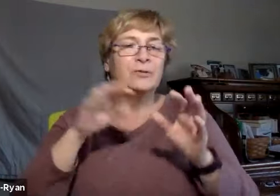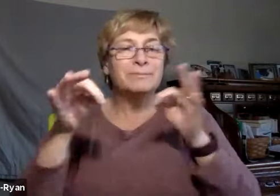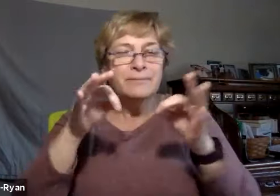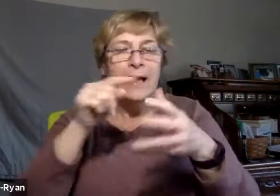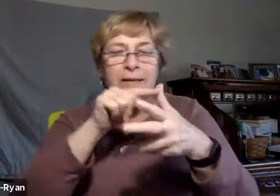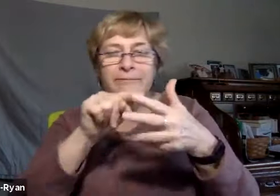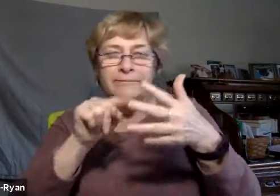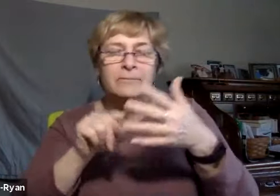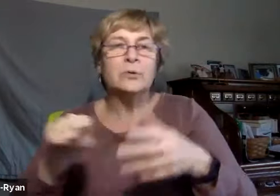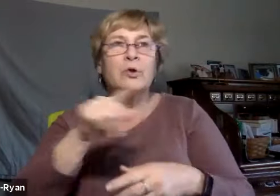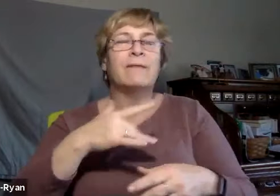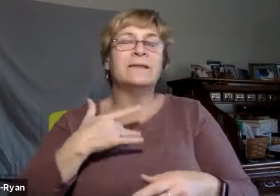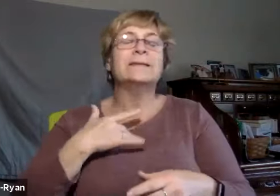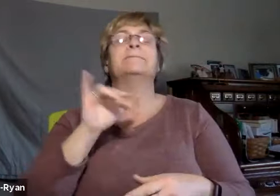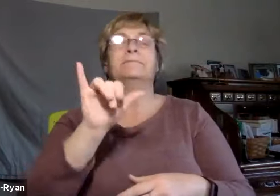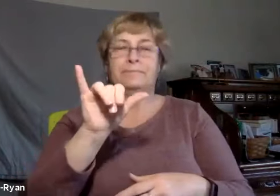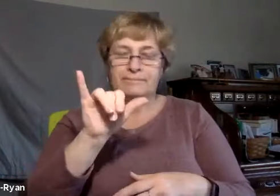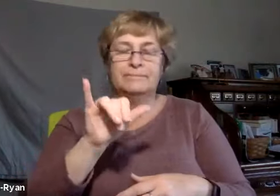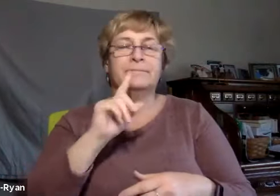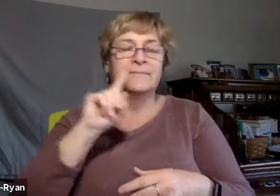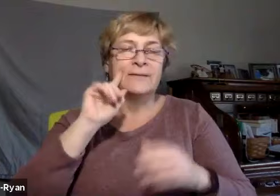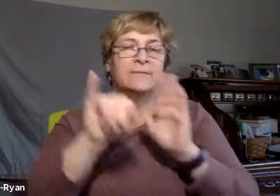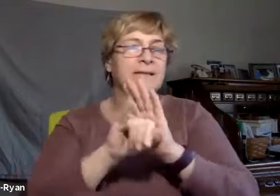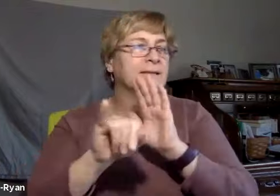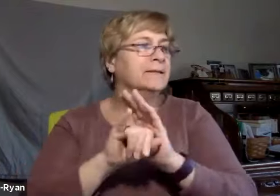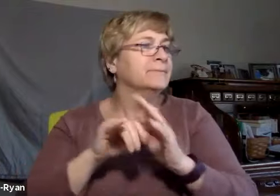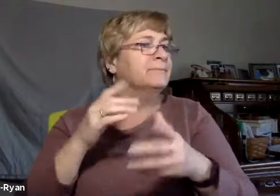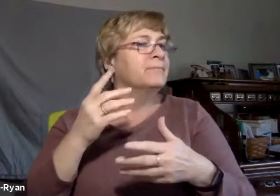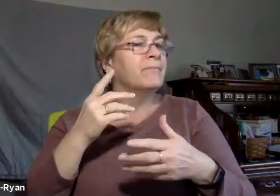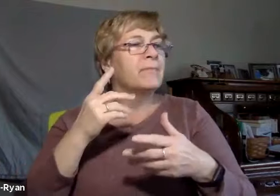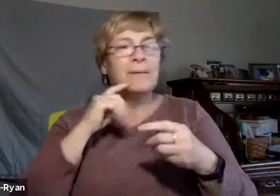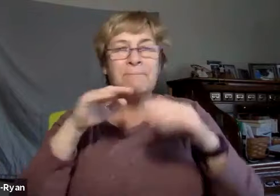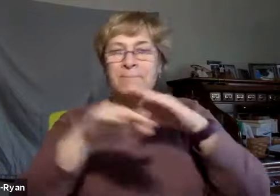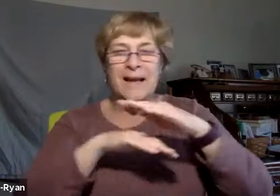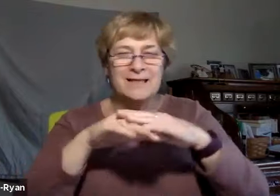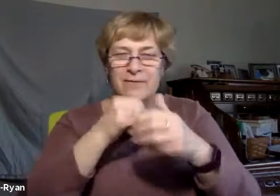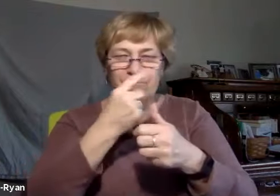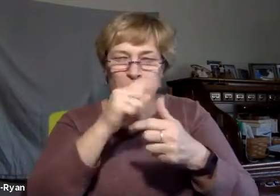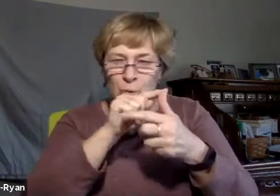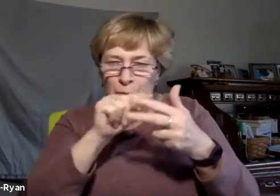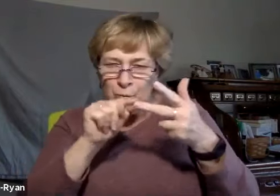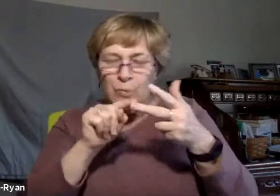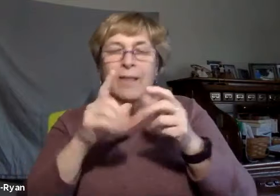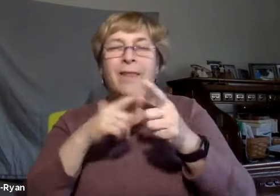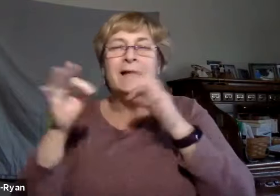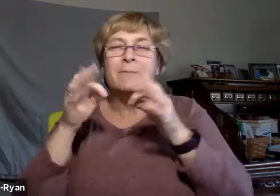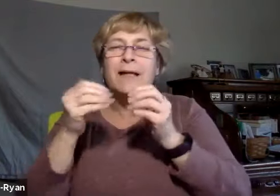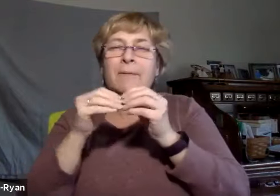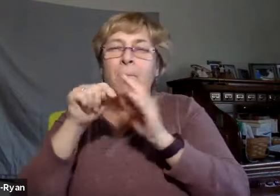Mary has asked me to explain some things about deaf identity that might be helpful for you. Basically, there are just a